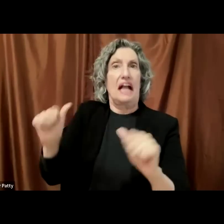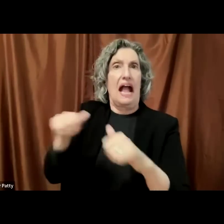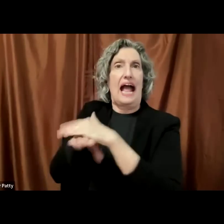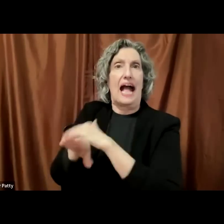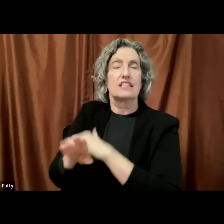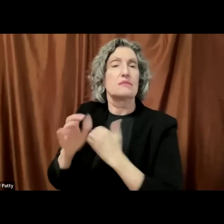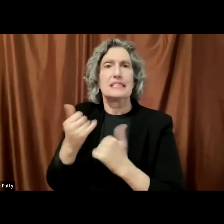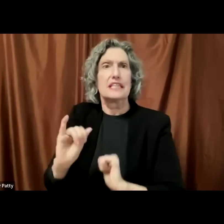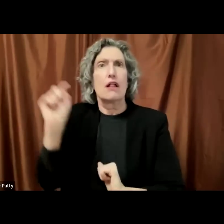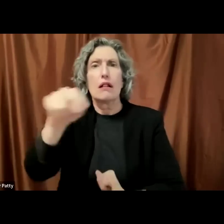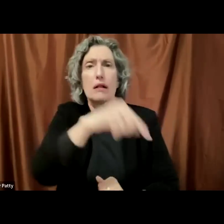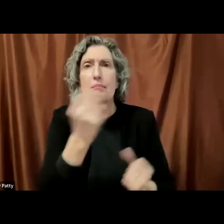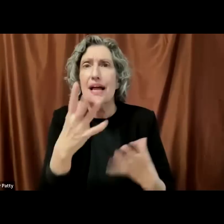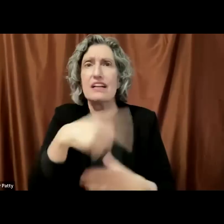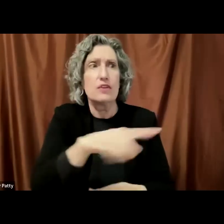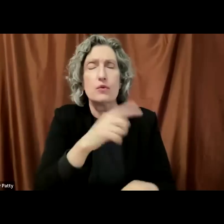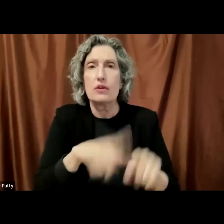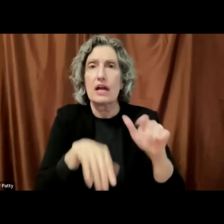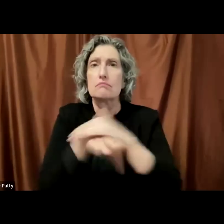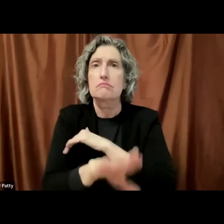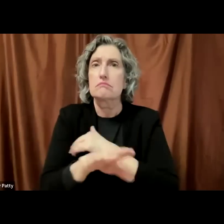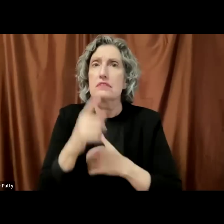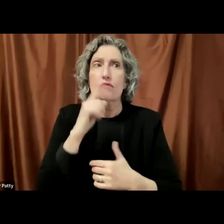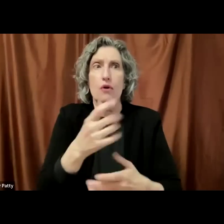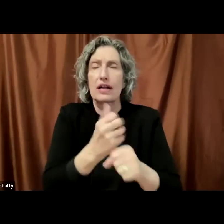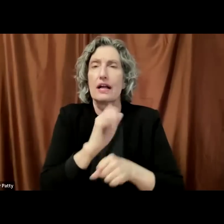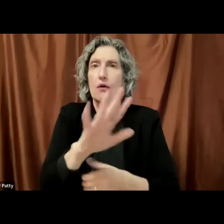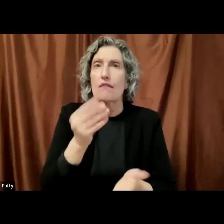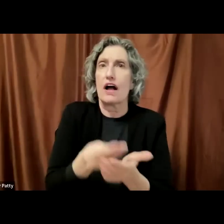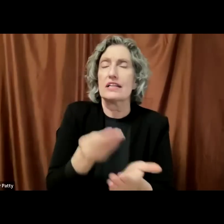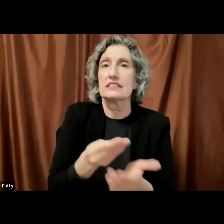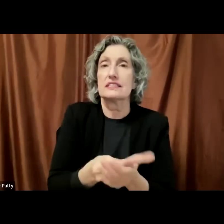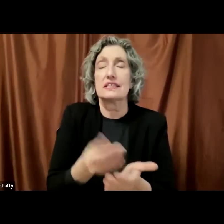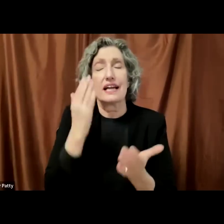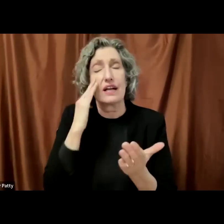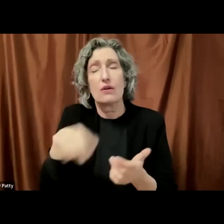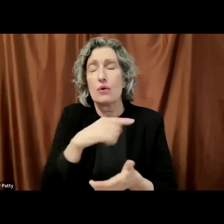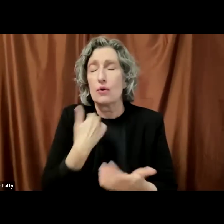to make impossible decisions about what to do with dwindling or no